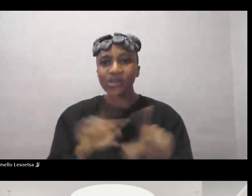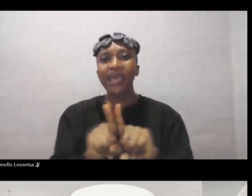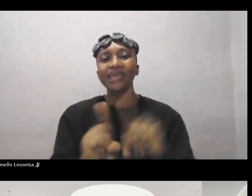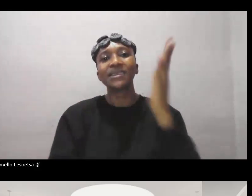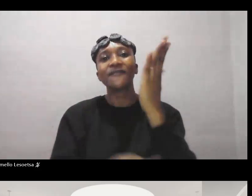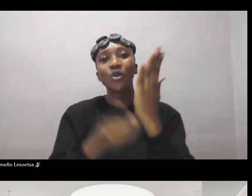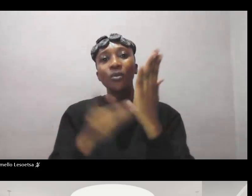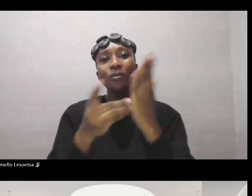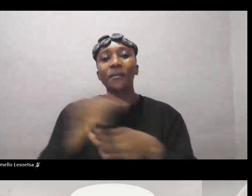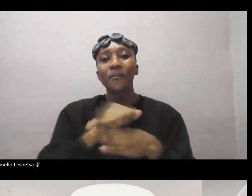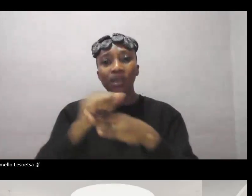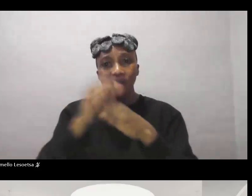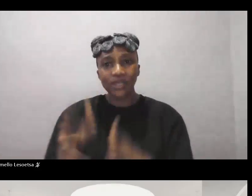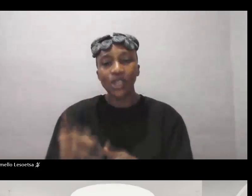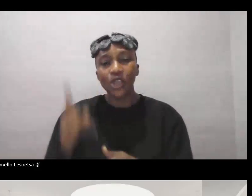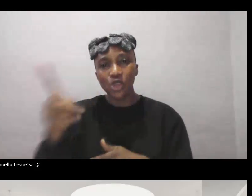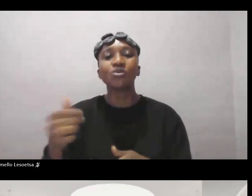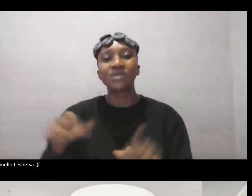in. Yeah.